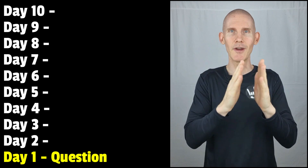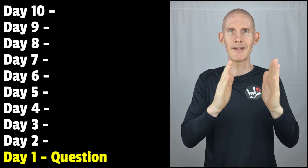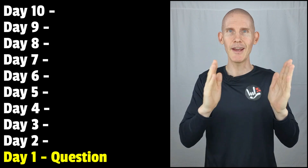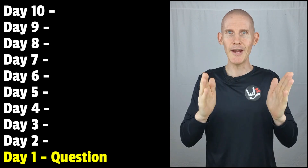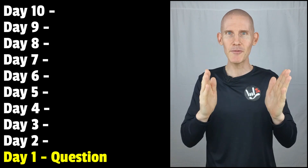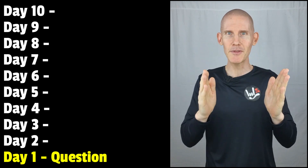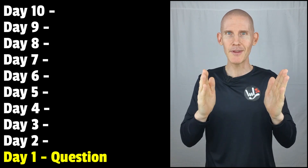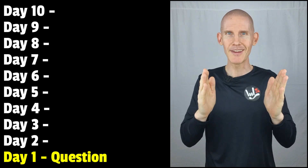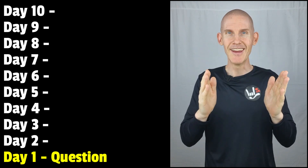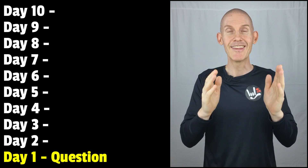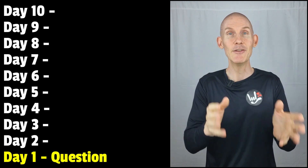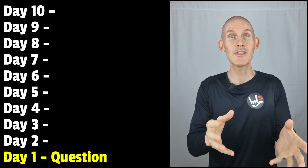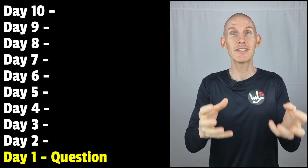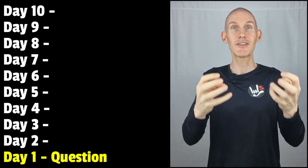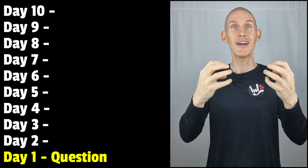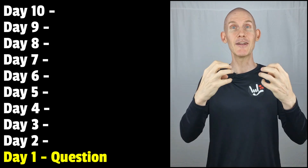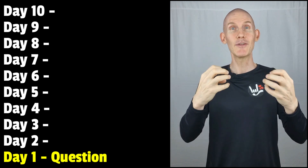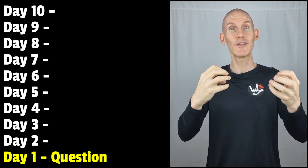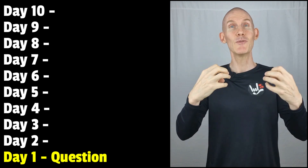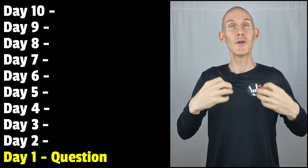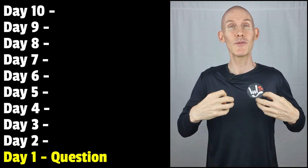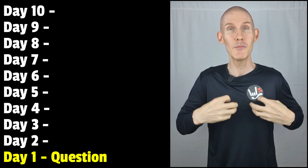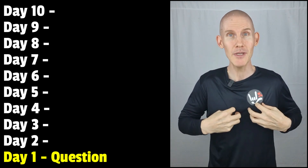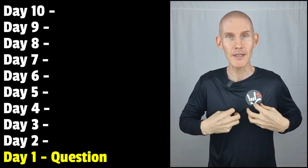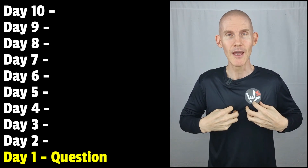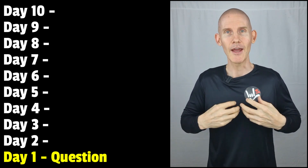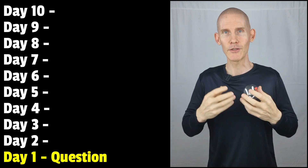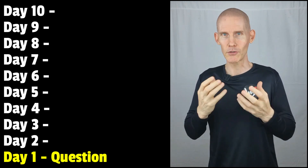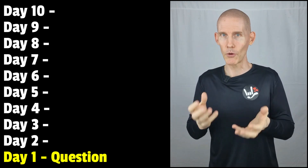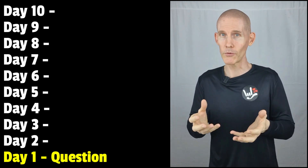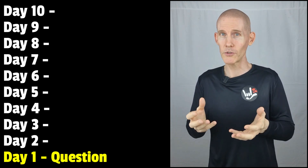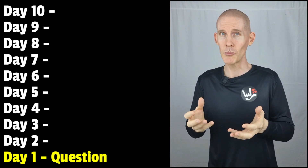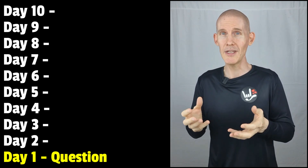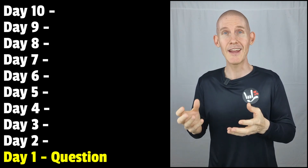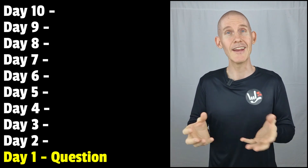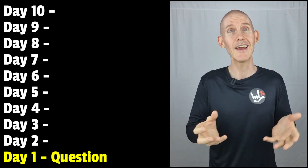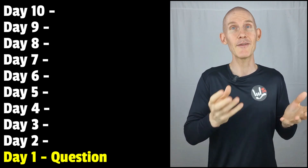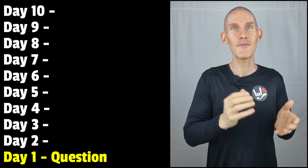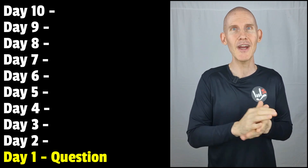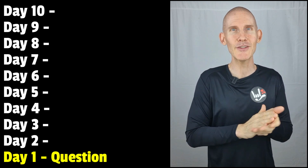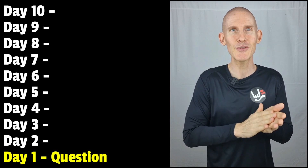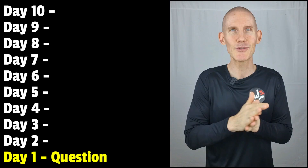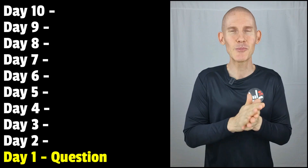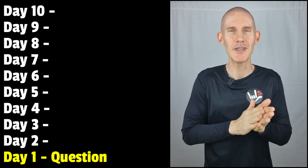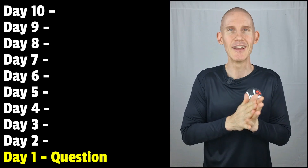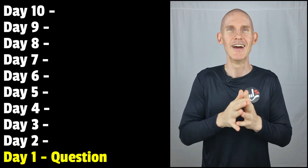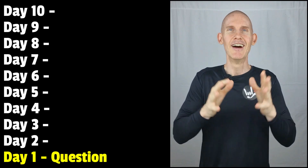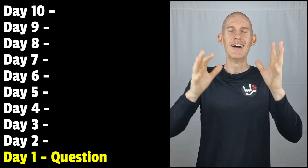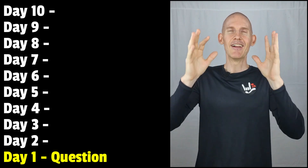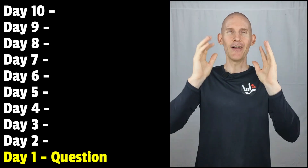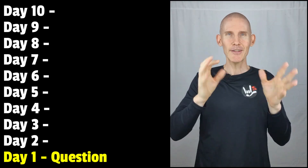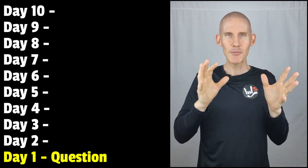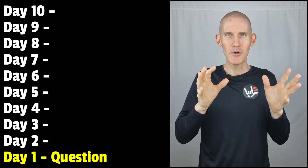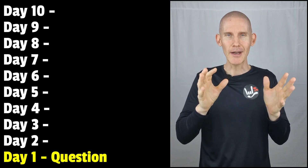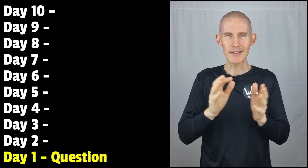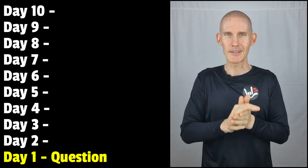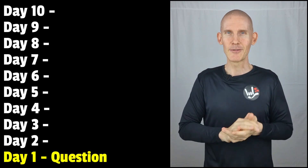sign everything. Then you can sign everything with me at a slower speed and at a faster speed. Lots of practice,